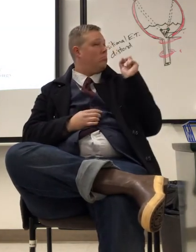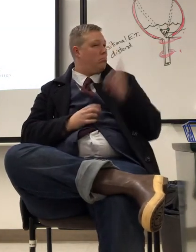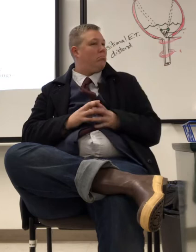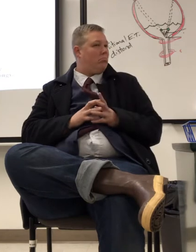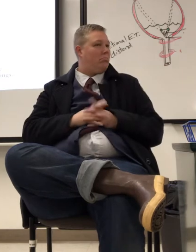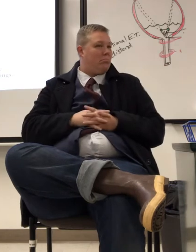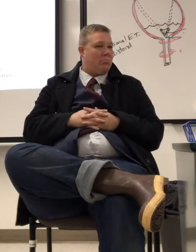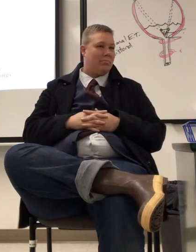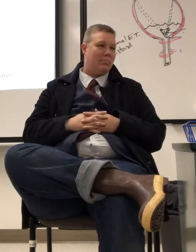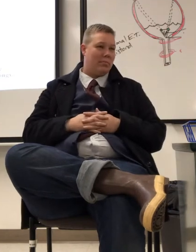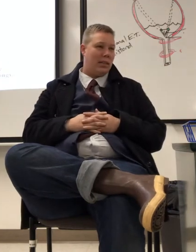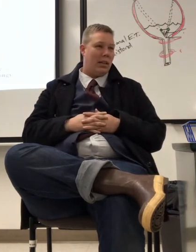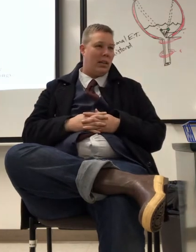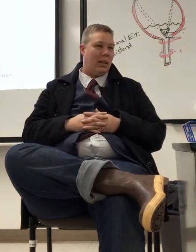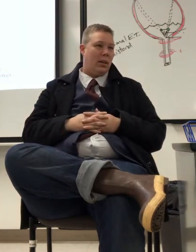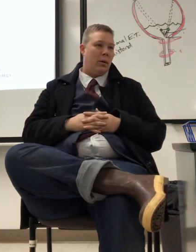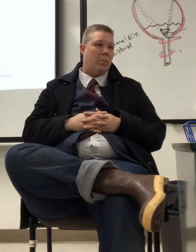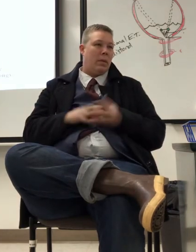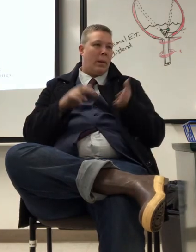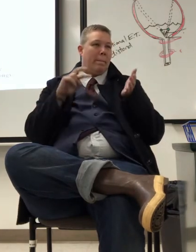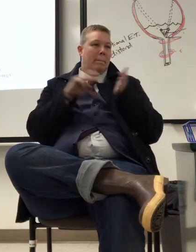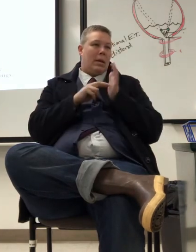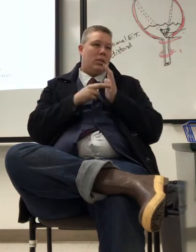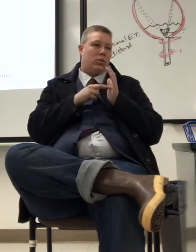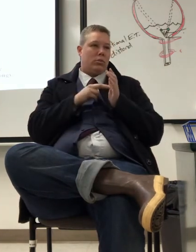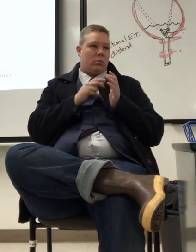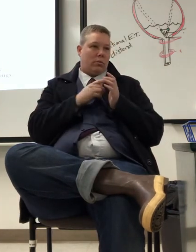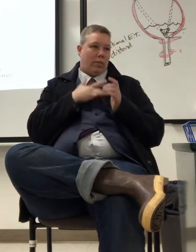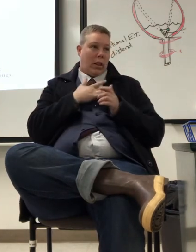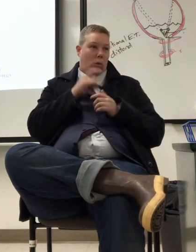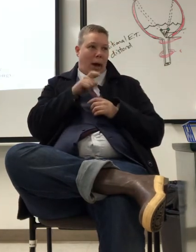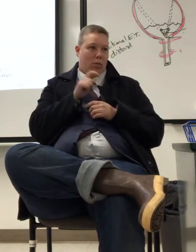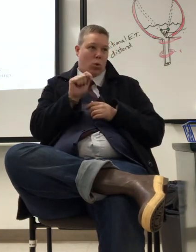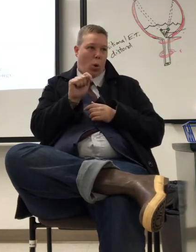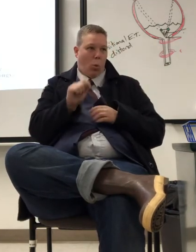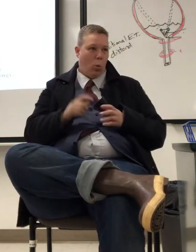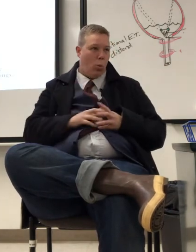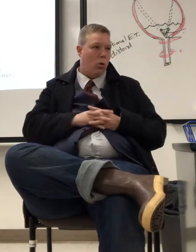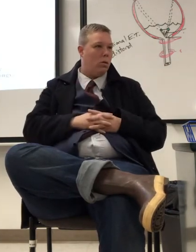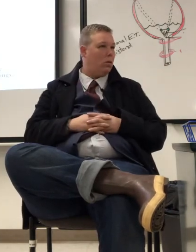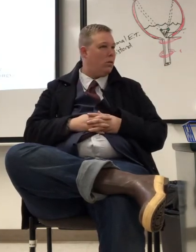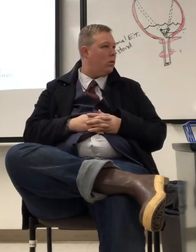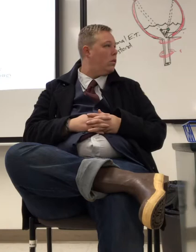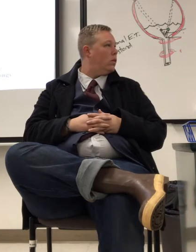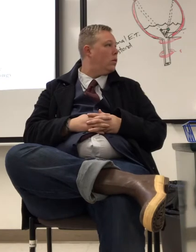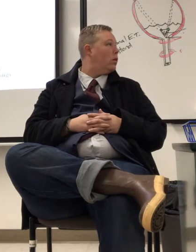It's simply interpreted as the urge to go, right?